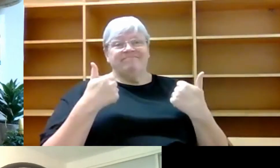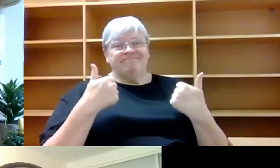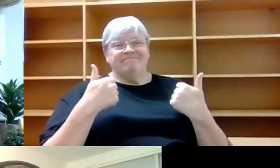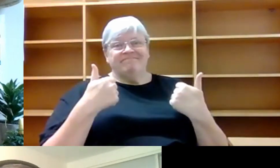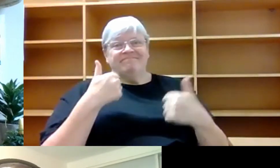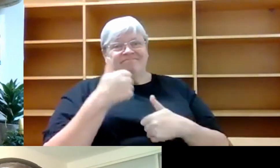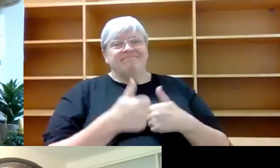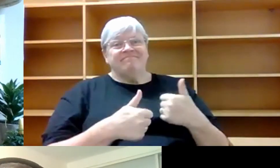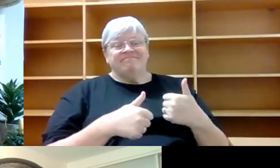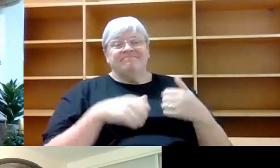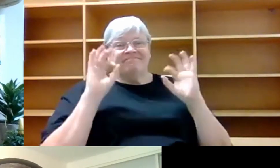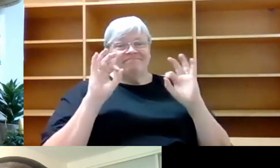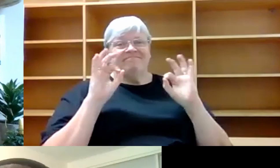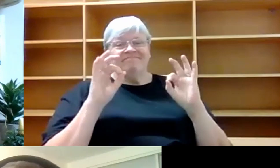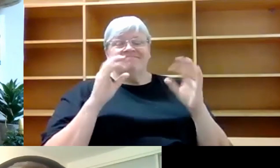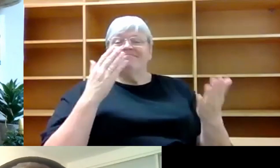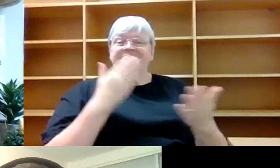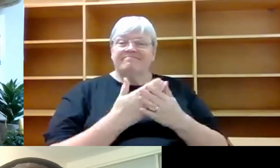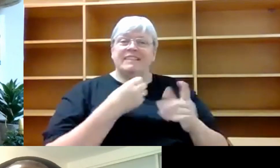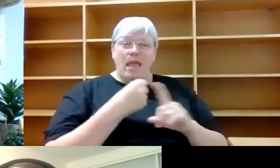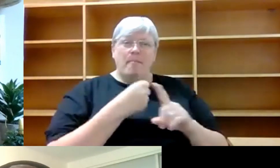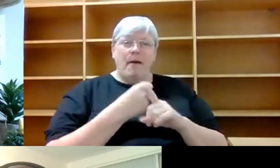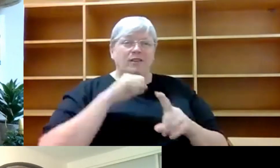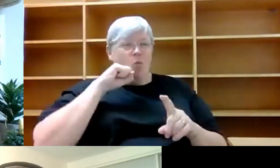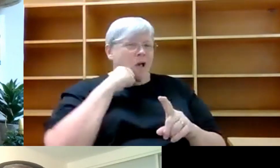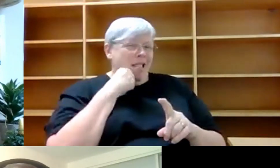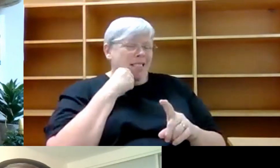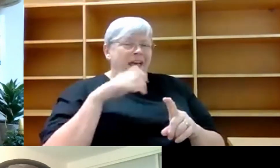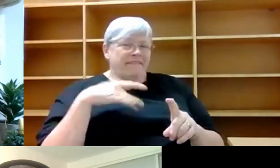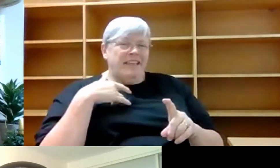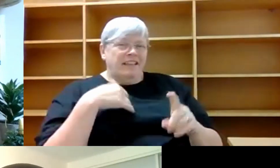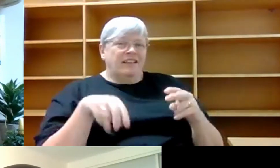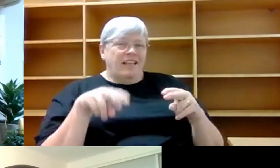You know, it's gonna have an impact, I feel, if you